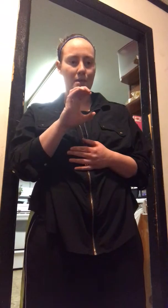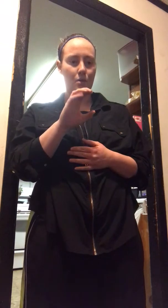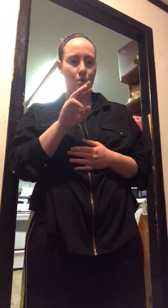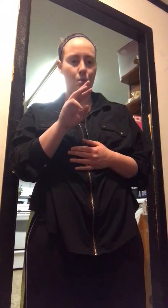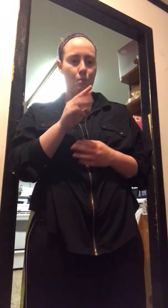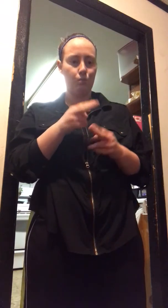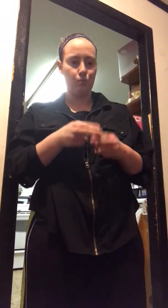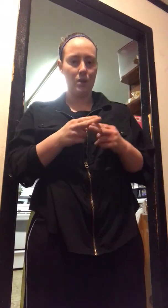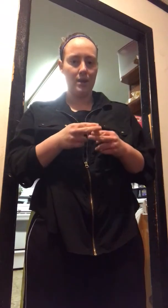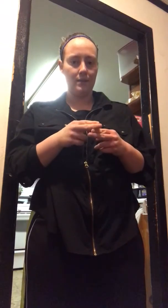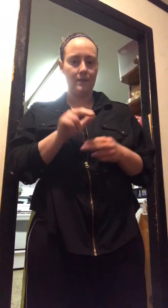of aluminum?